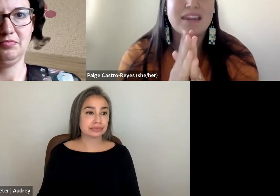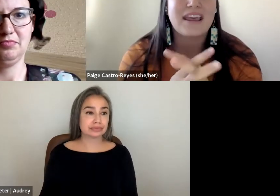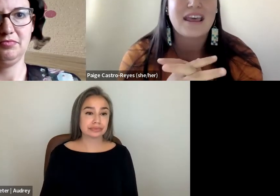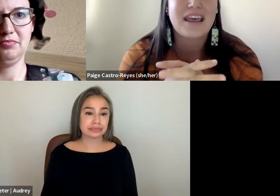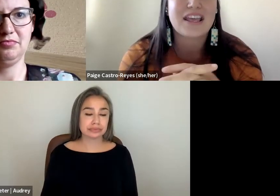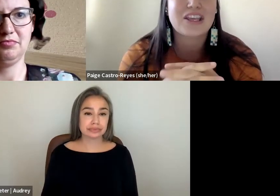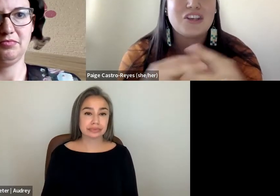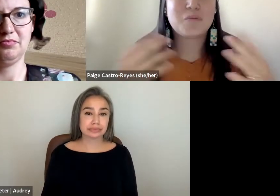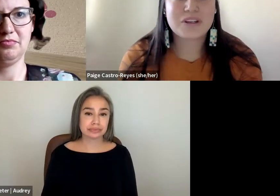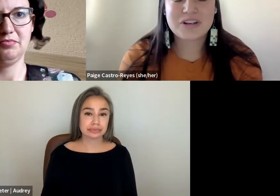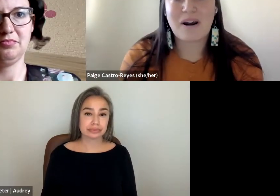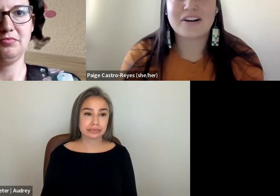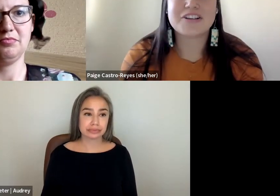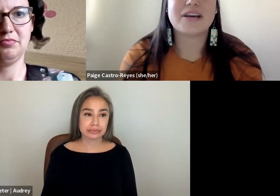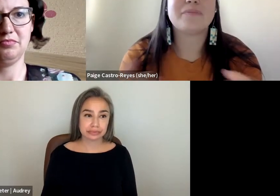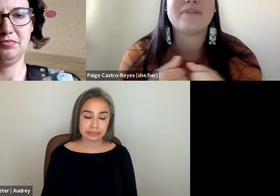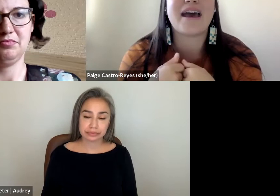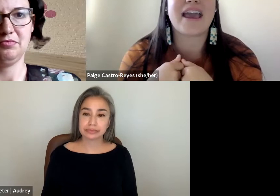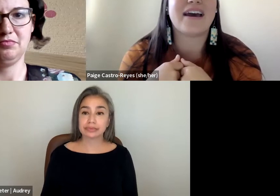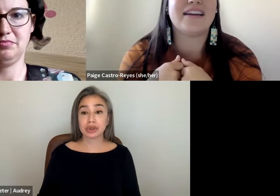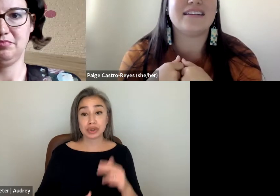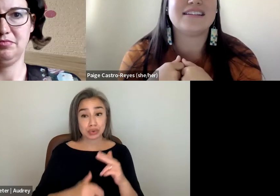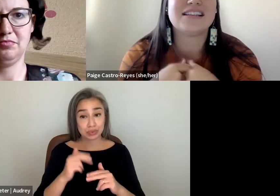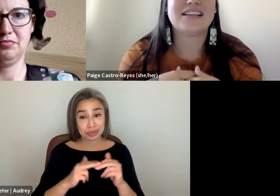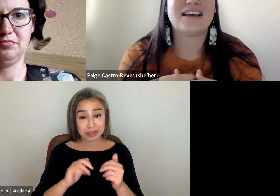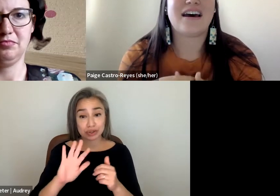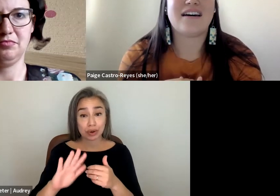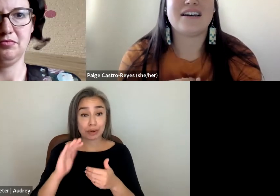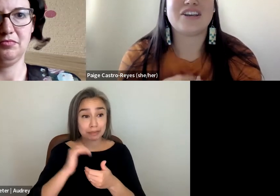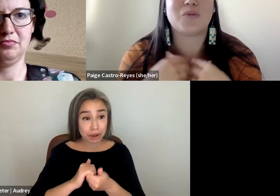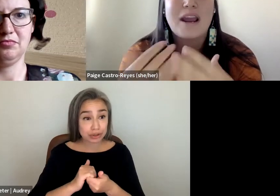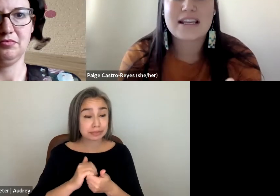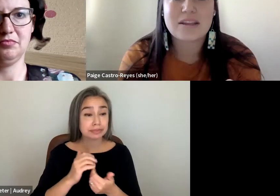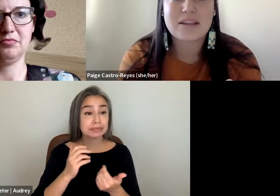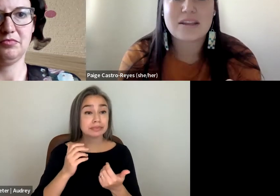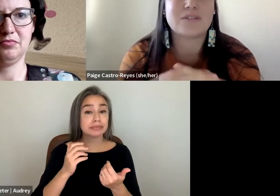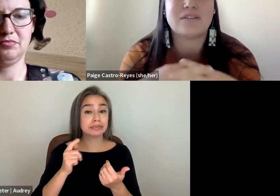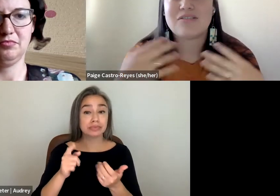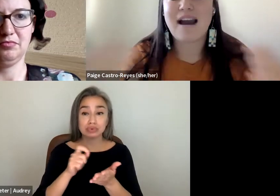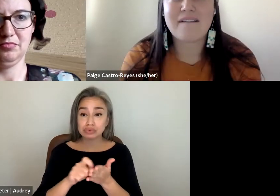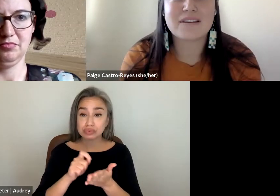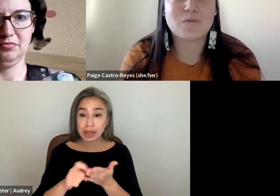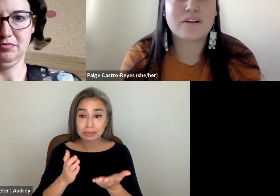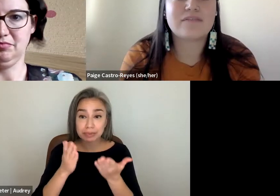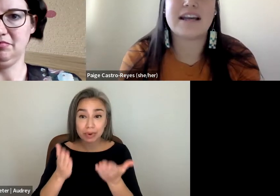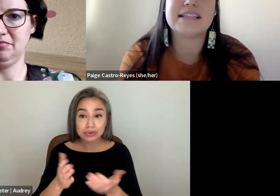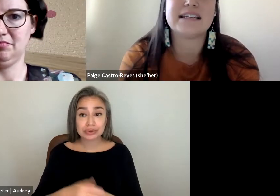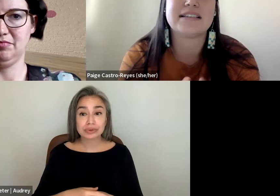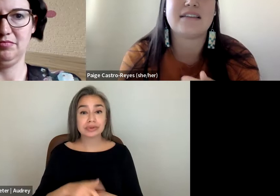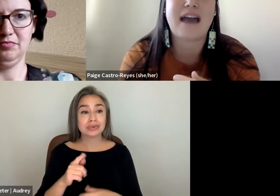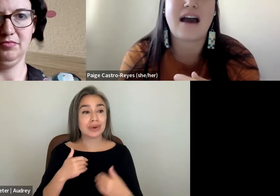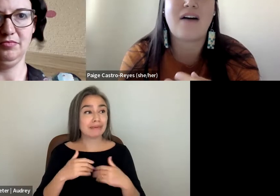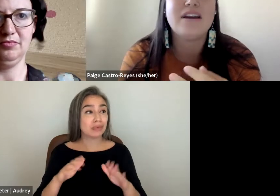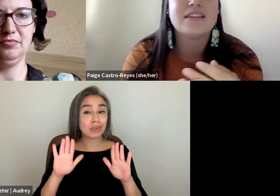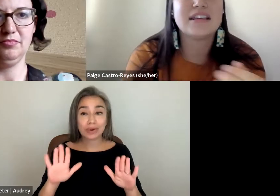So you build your partnership and you're writing the proposal, and you have these wonderful